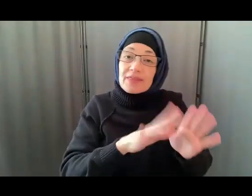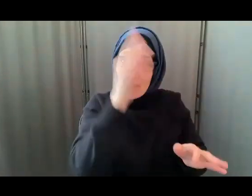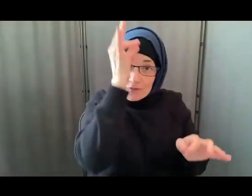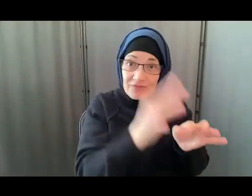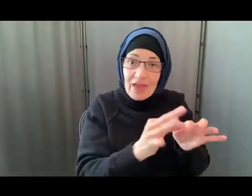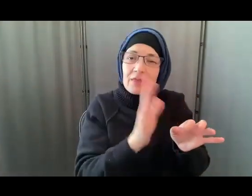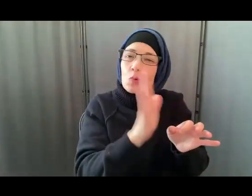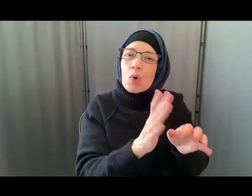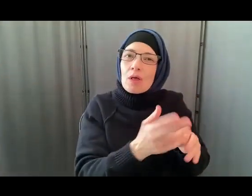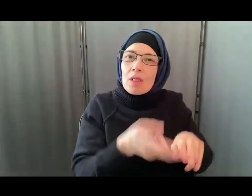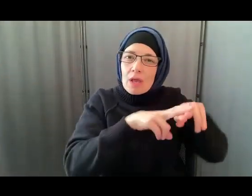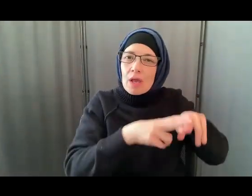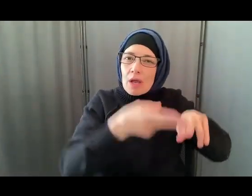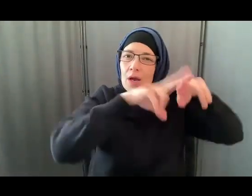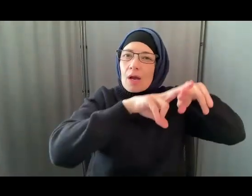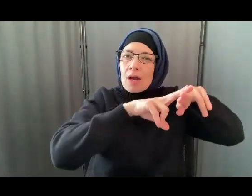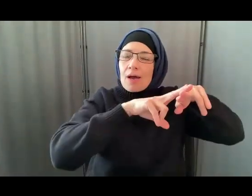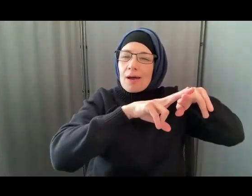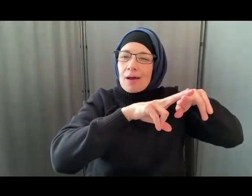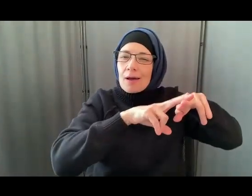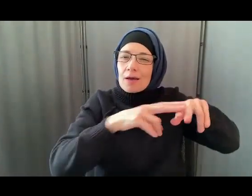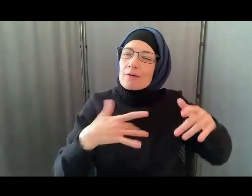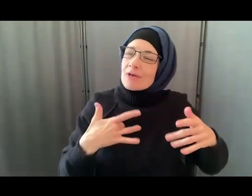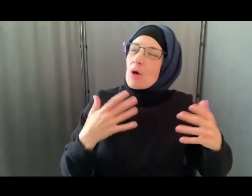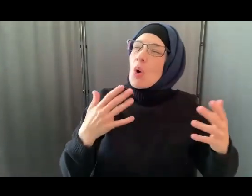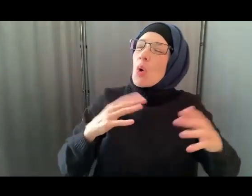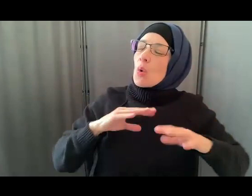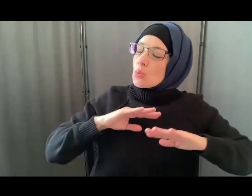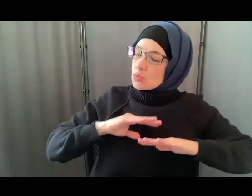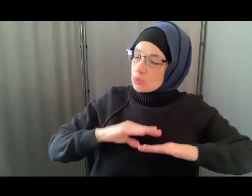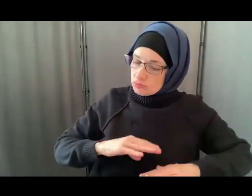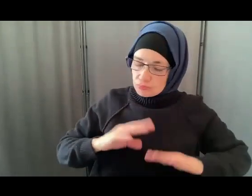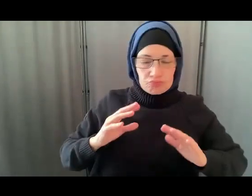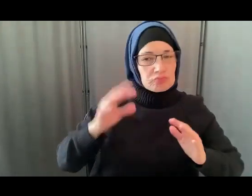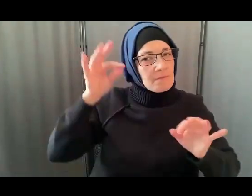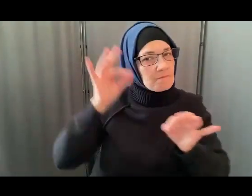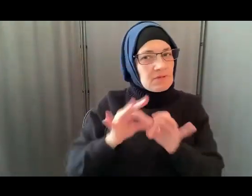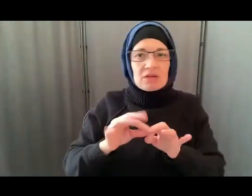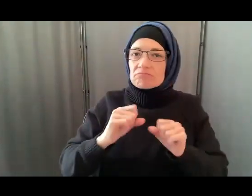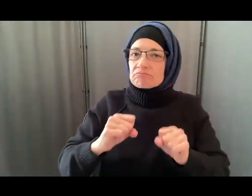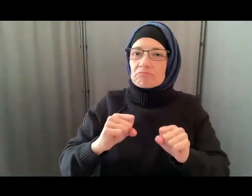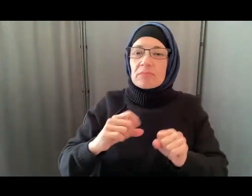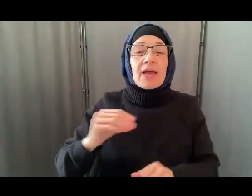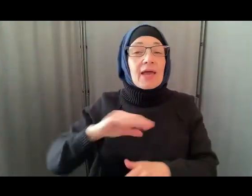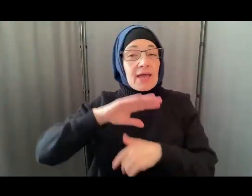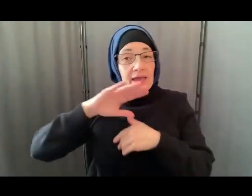And to Allah belong the forces of the heavens and the